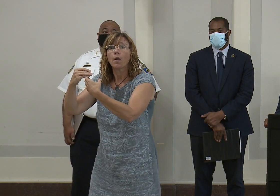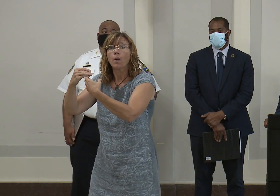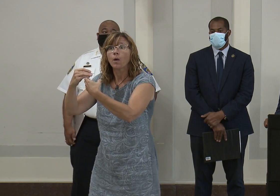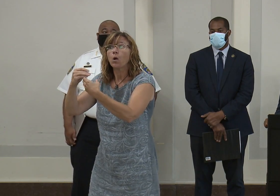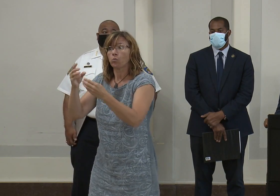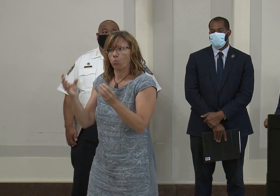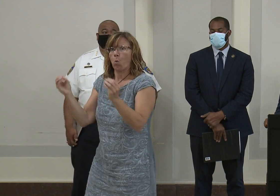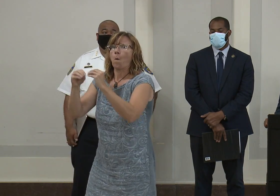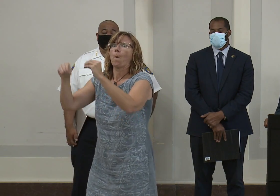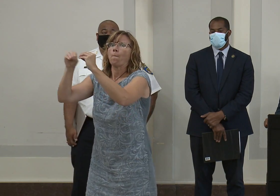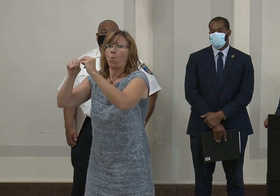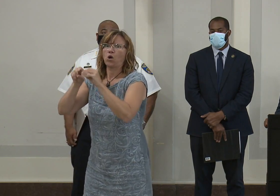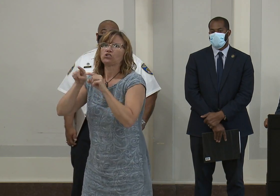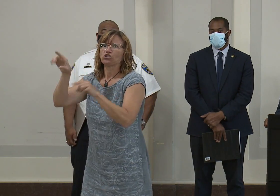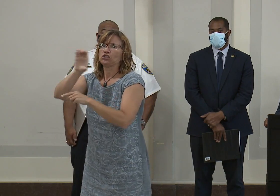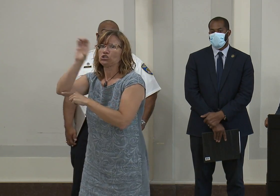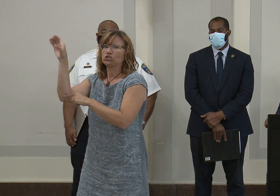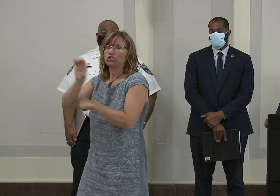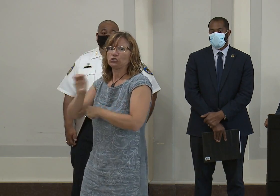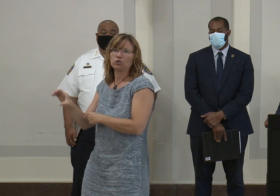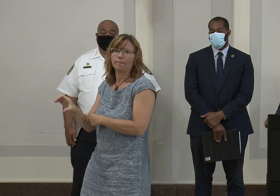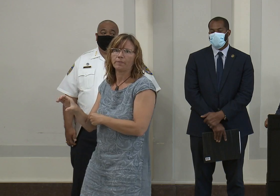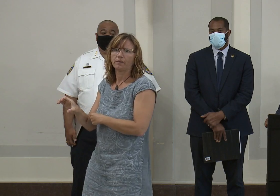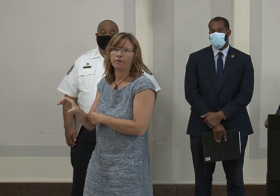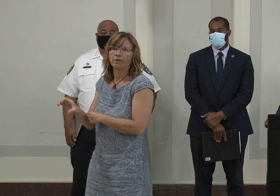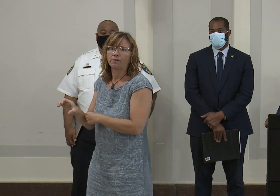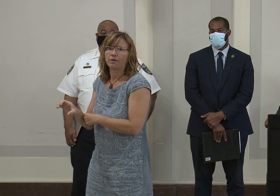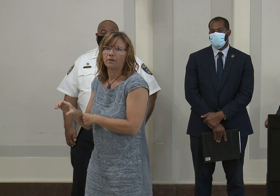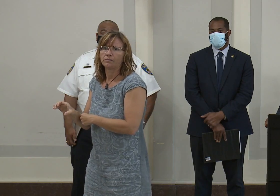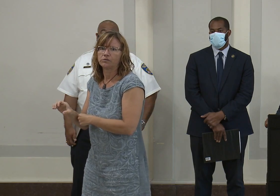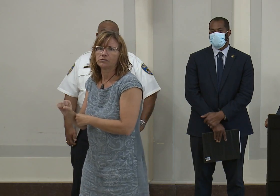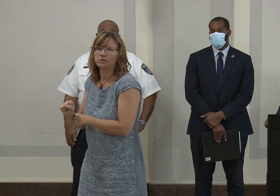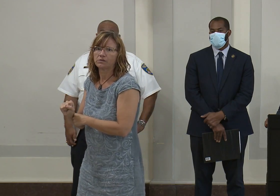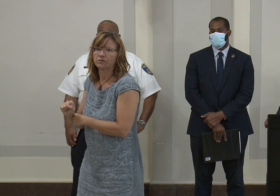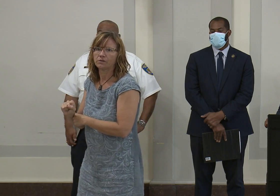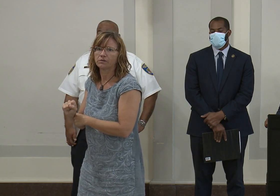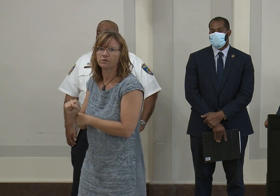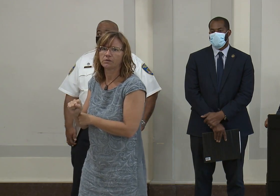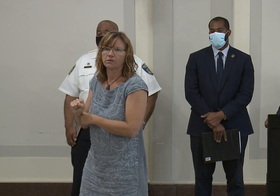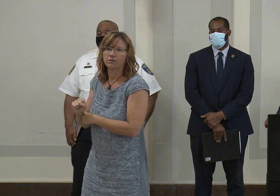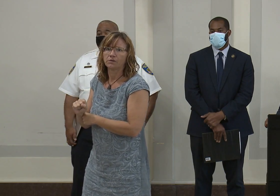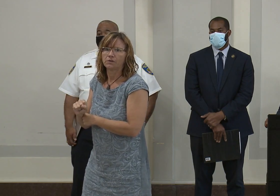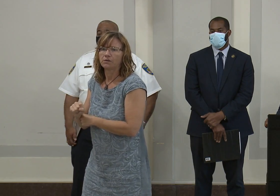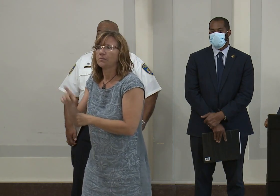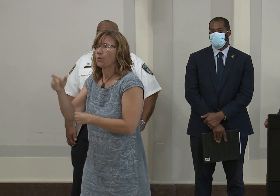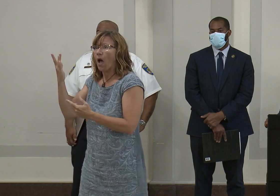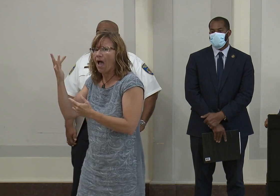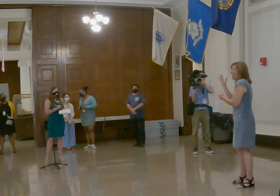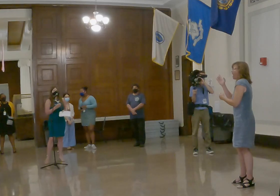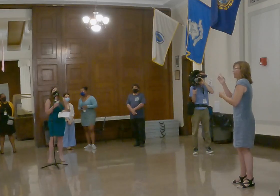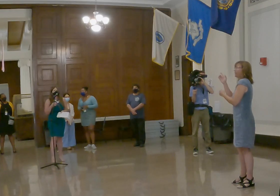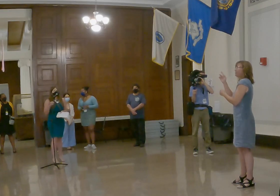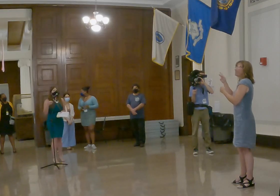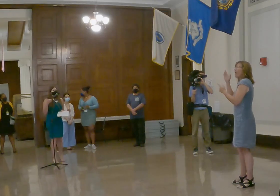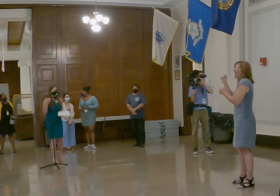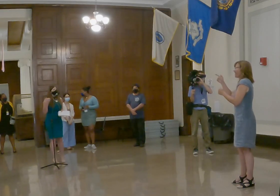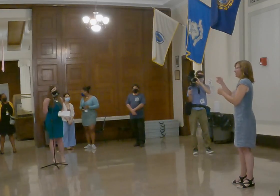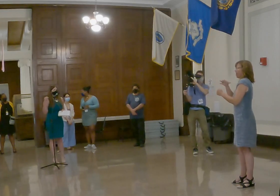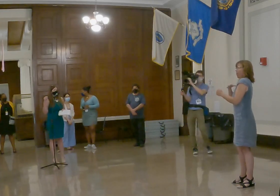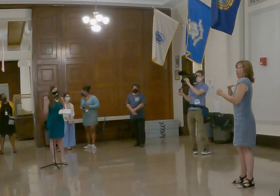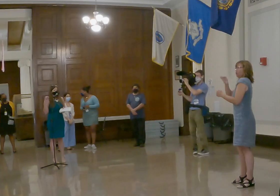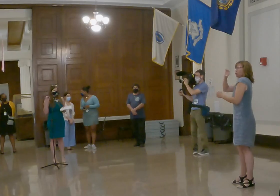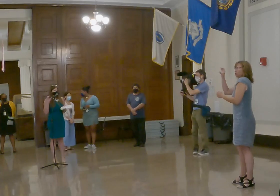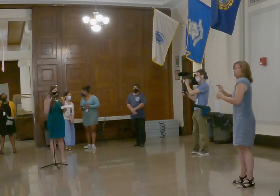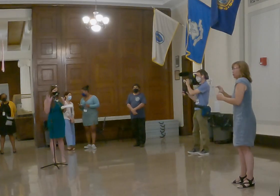simply doesn't have the time and can't afford to come down here, but they can do it from home, they can do it from where they are. And with